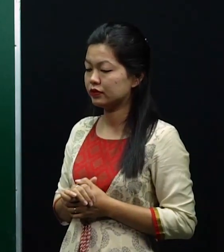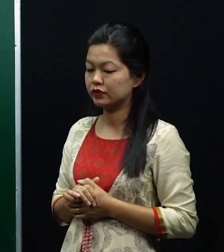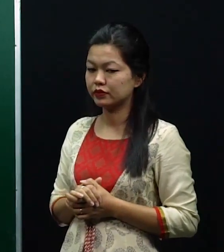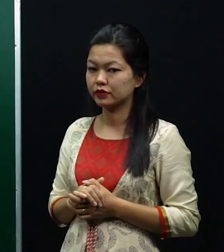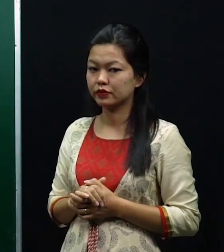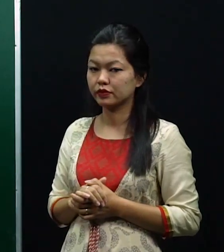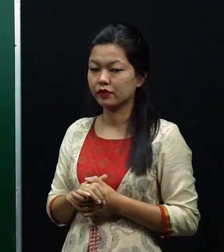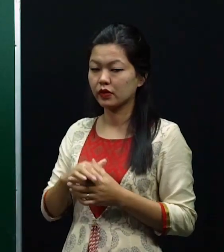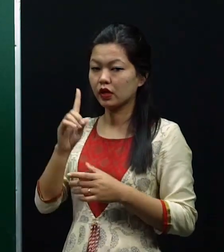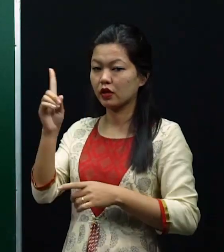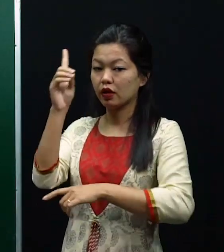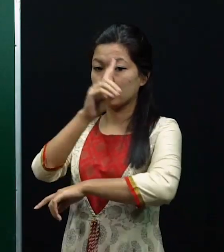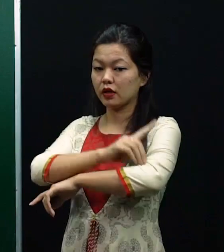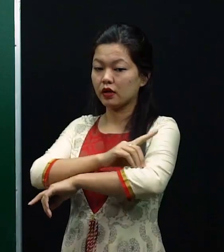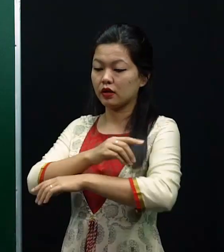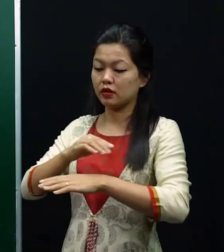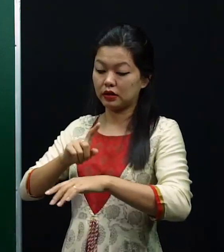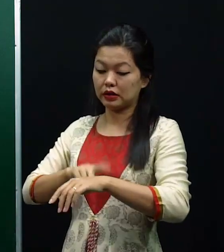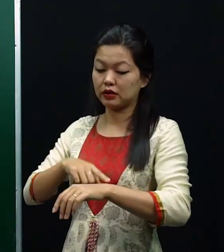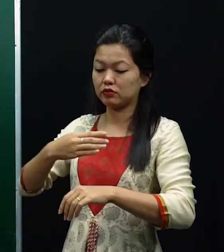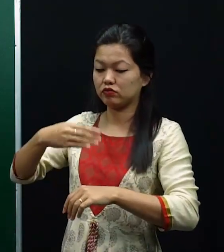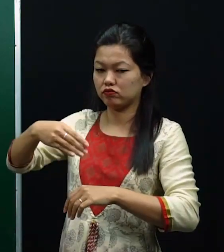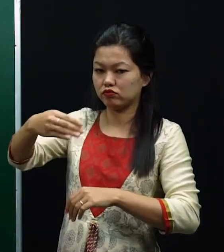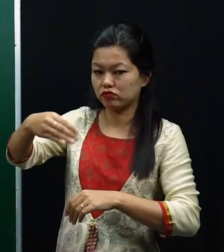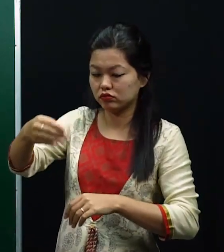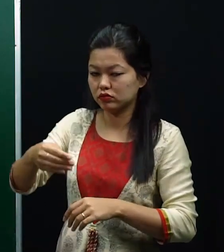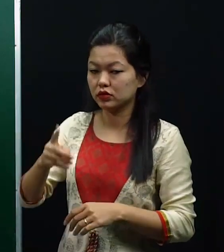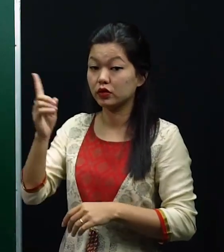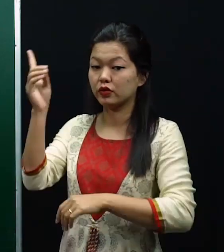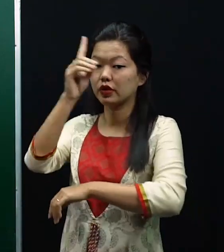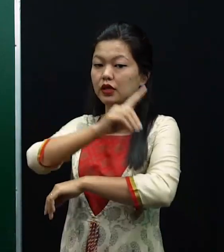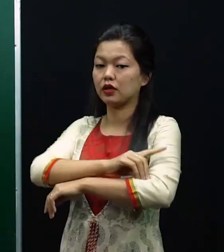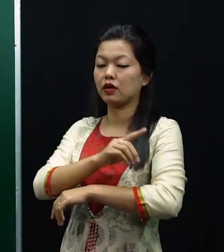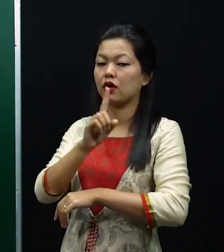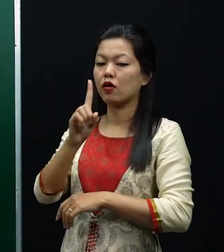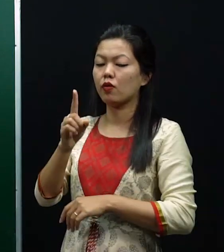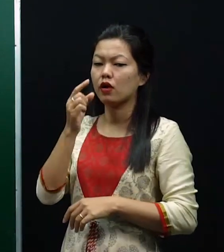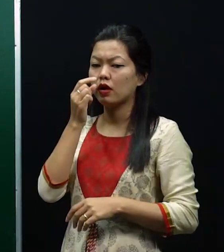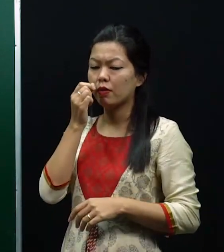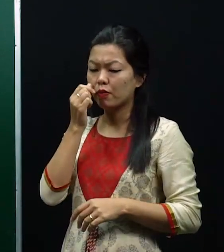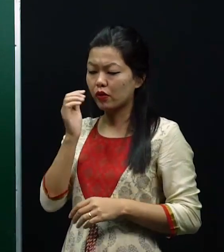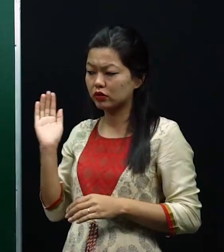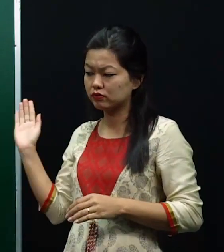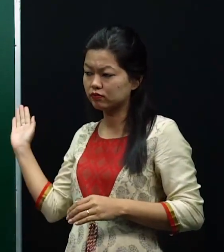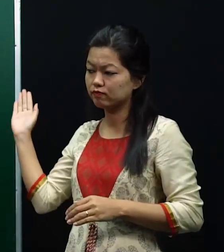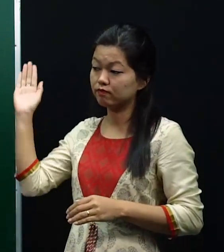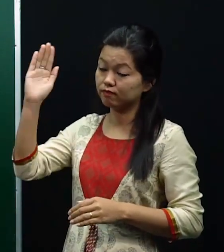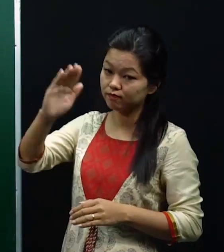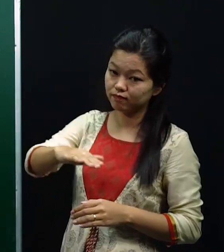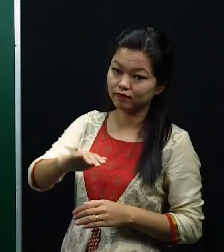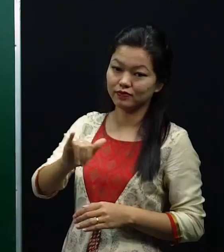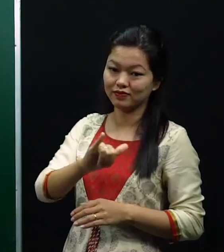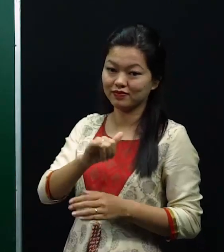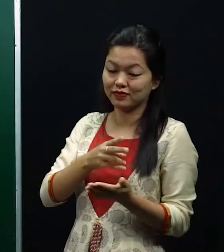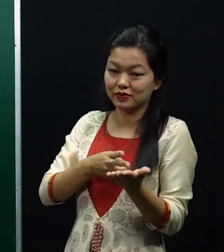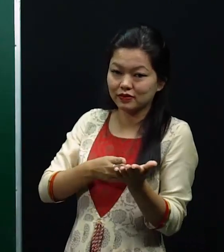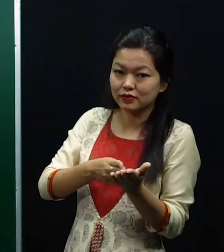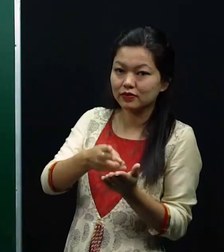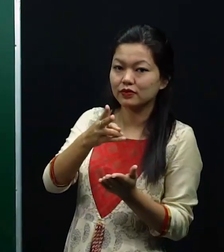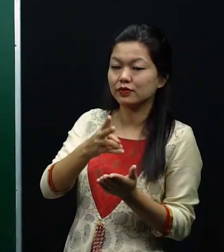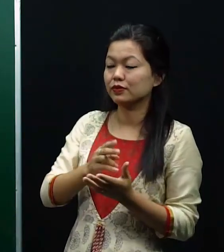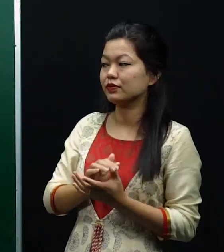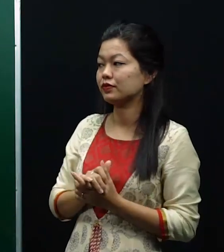himself, expecting that he would surely meet this person in the form of a human one day. He began